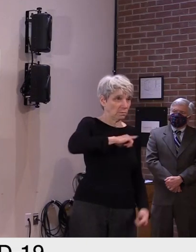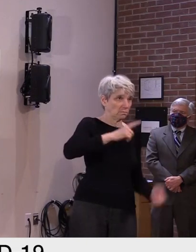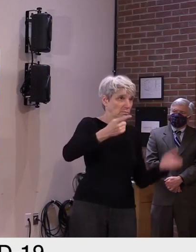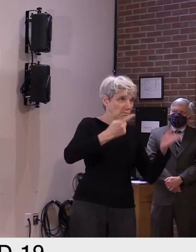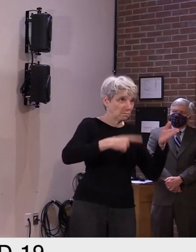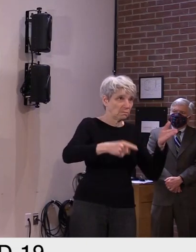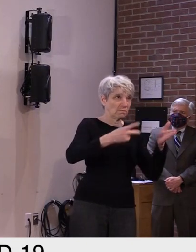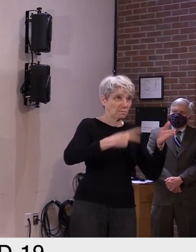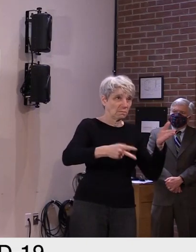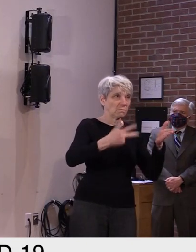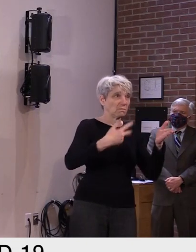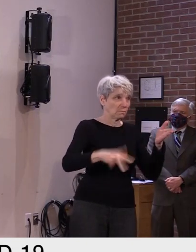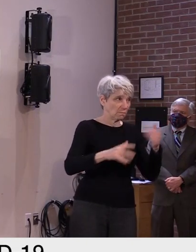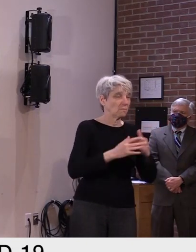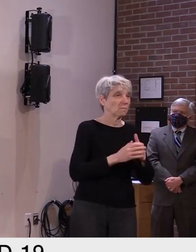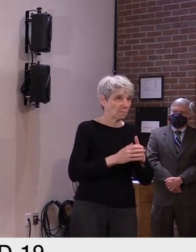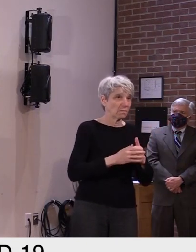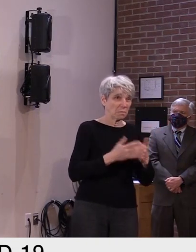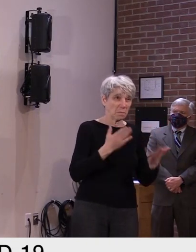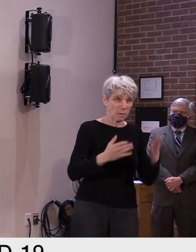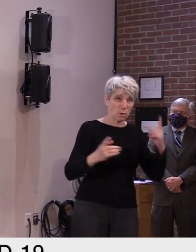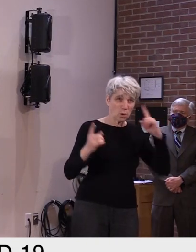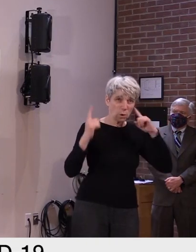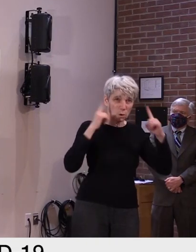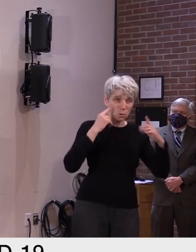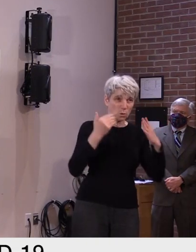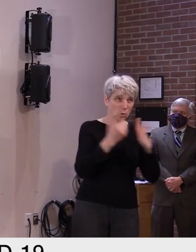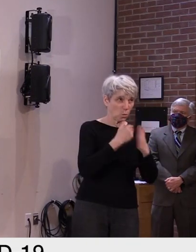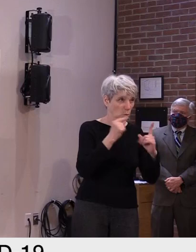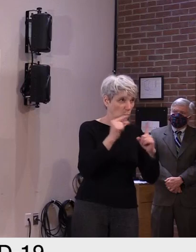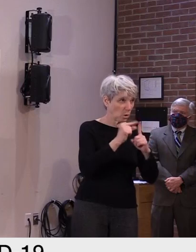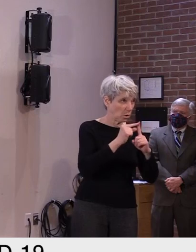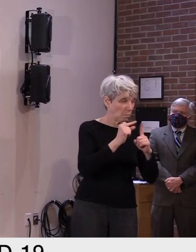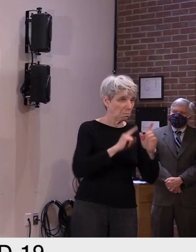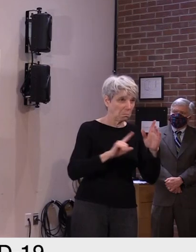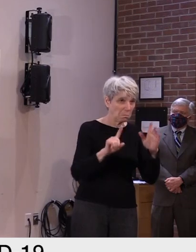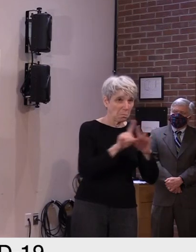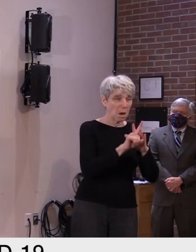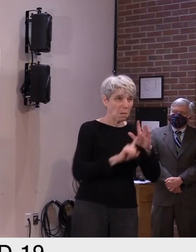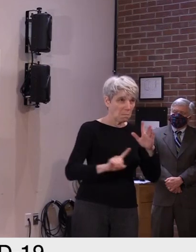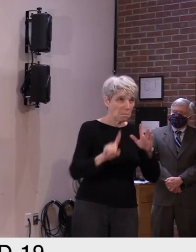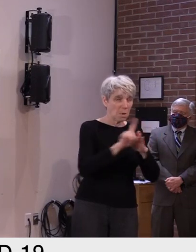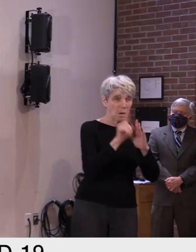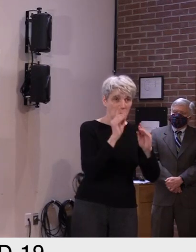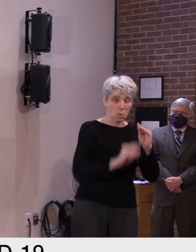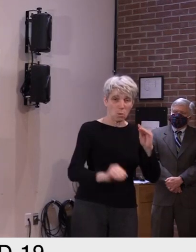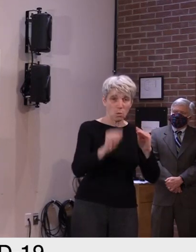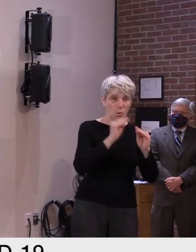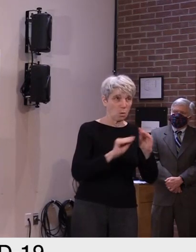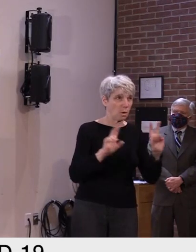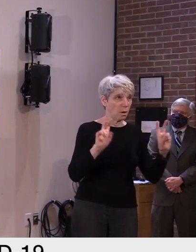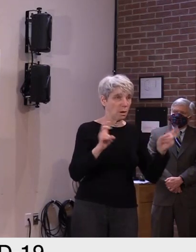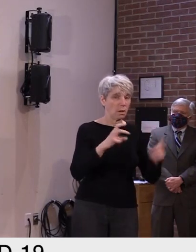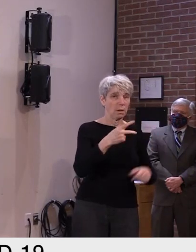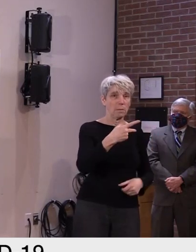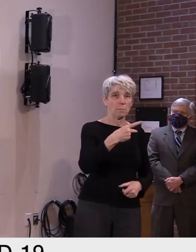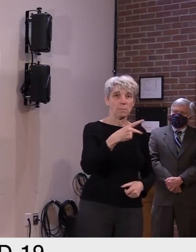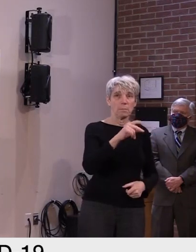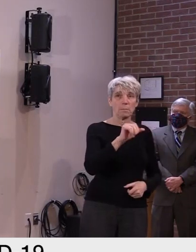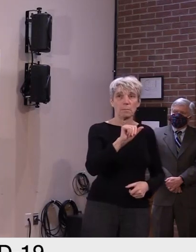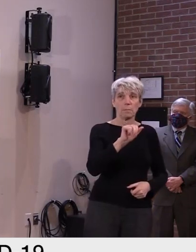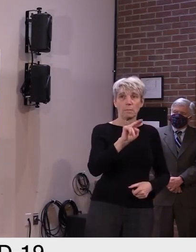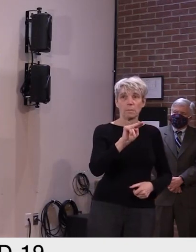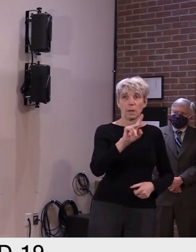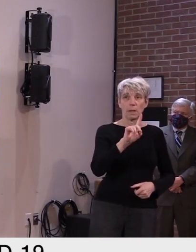new term in our lexicon that you're probably hearing through the media, and that is pandemic fatigue.